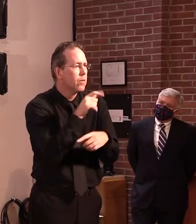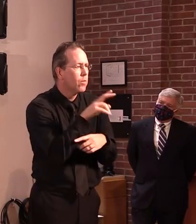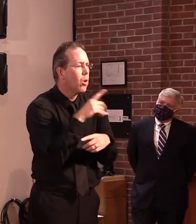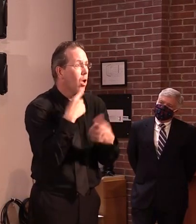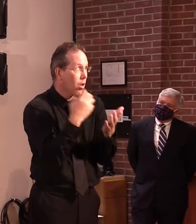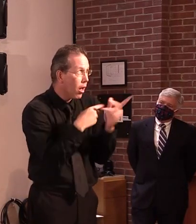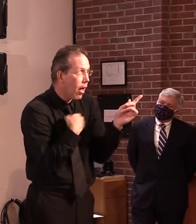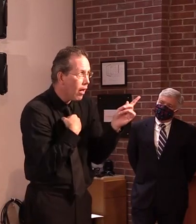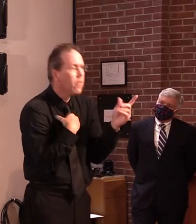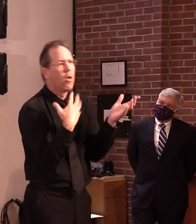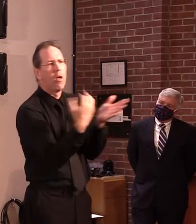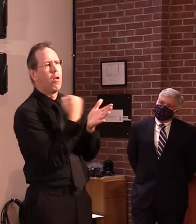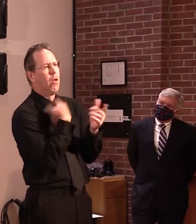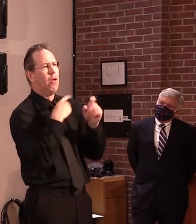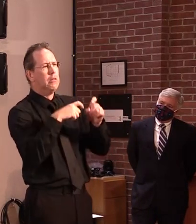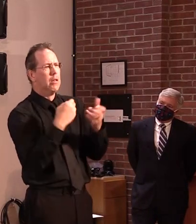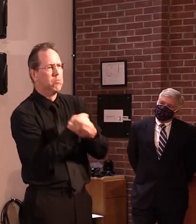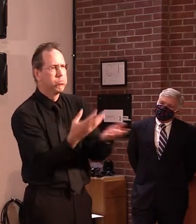abruptly.